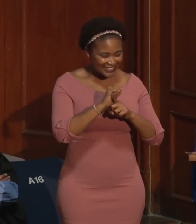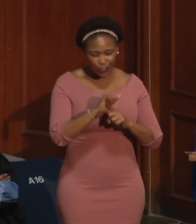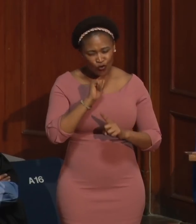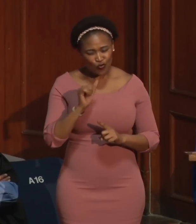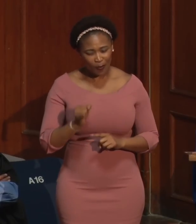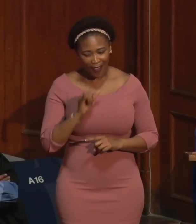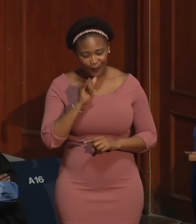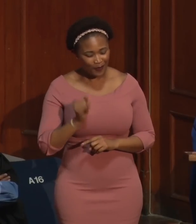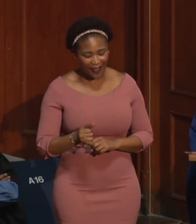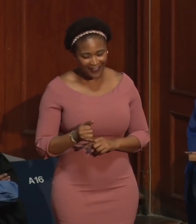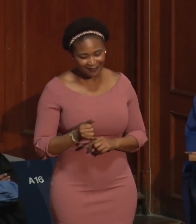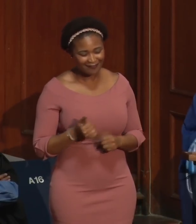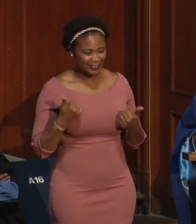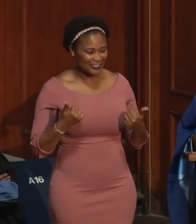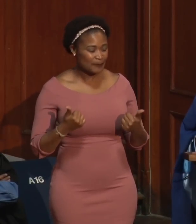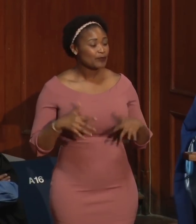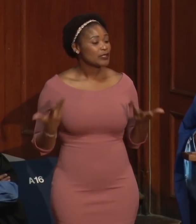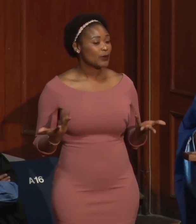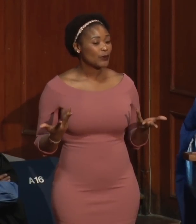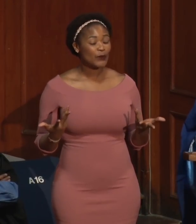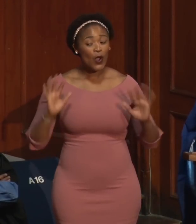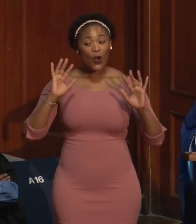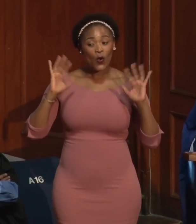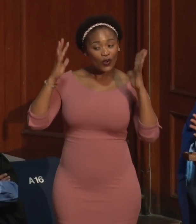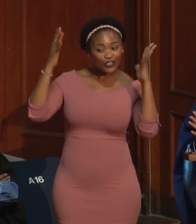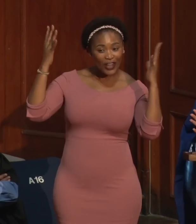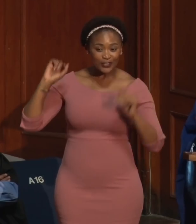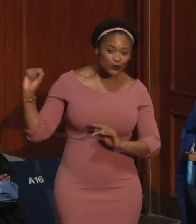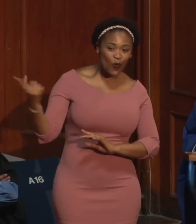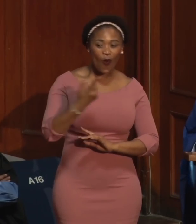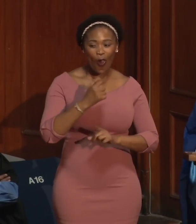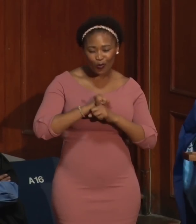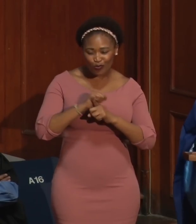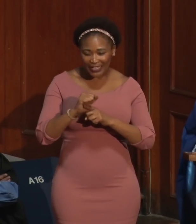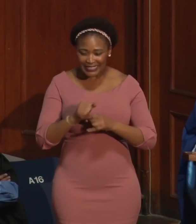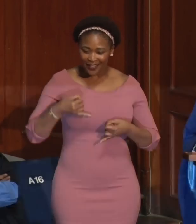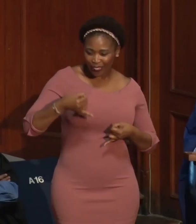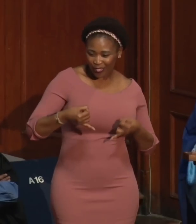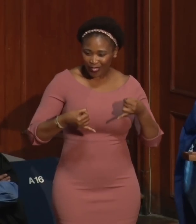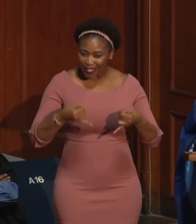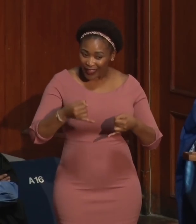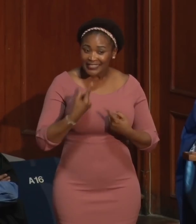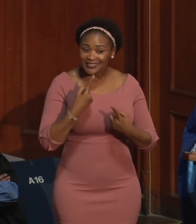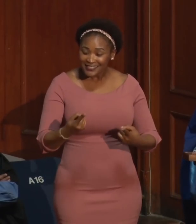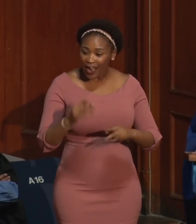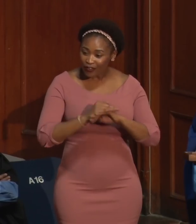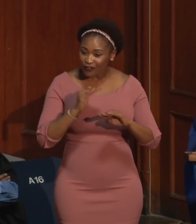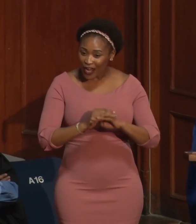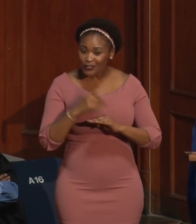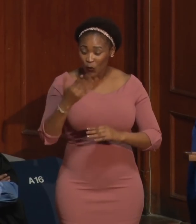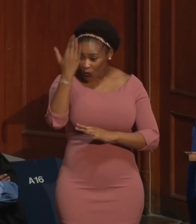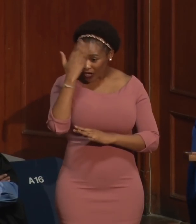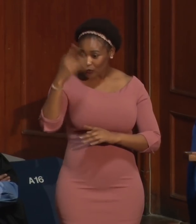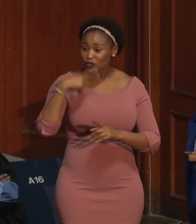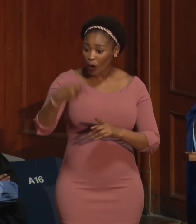too bad, not too bad, not too bad, too good. So congratulations for everyone who practiced. Tell your friends who are graduating tomorrow and next week to